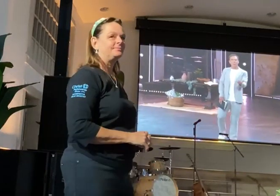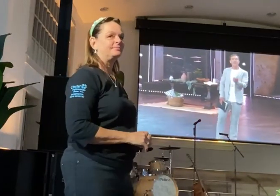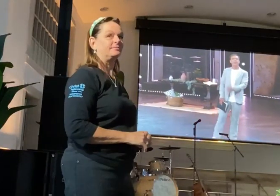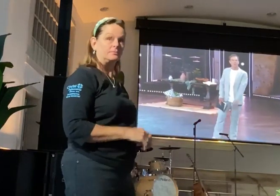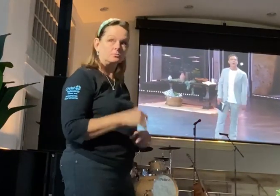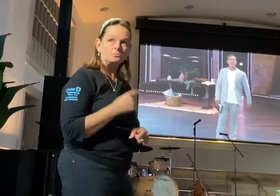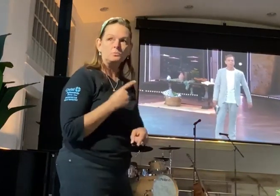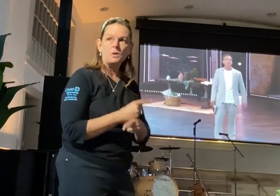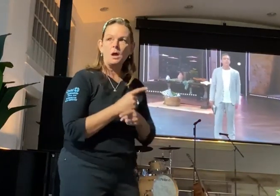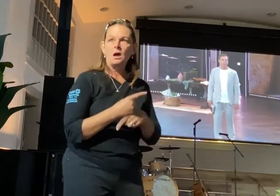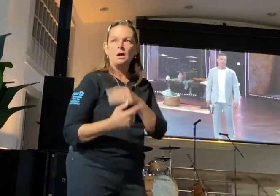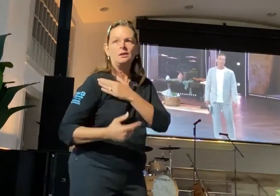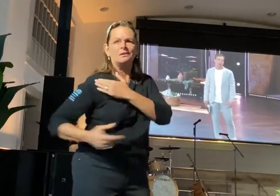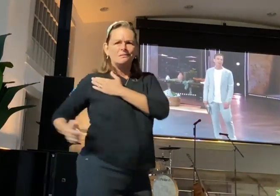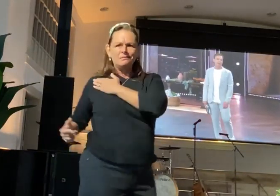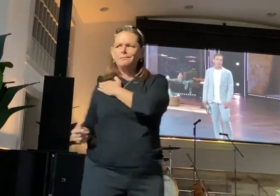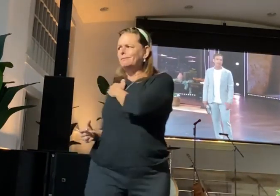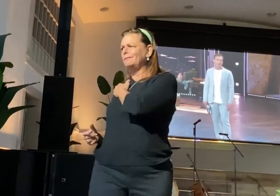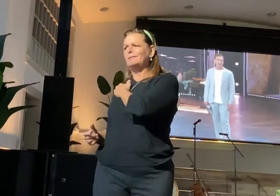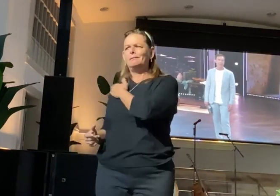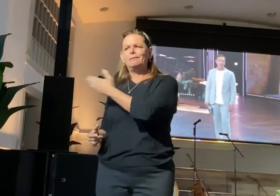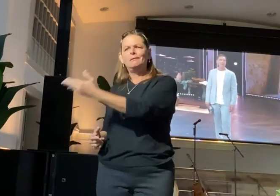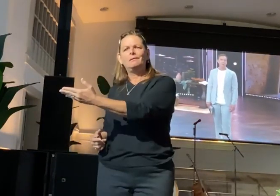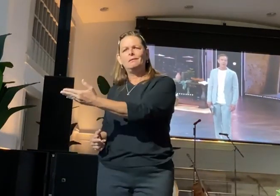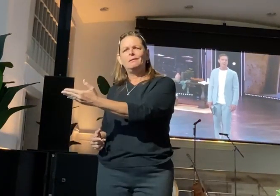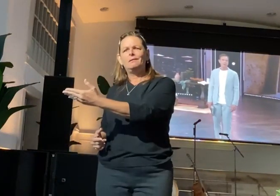We want to treat them the way they deserve to be treated, right?